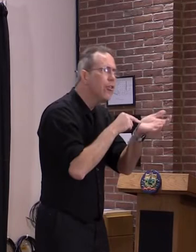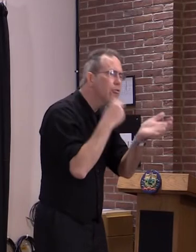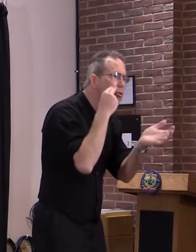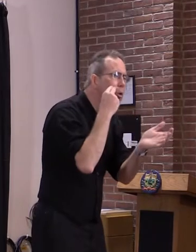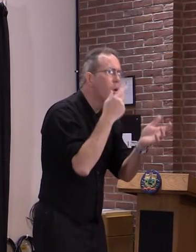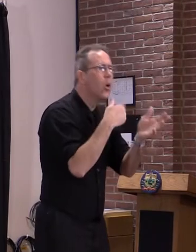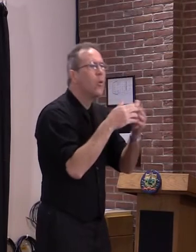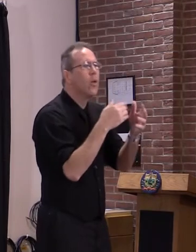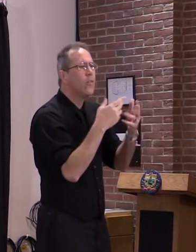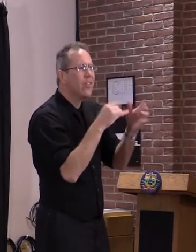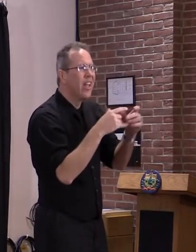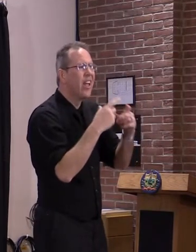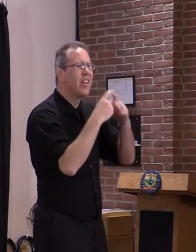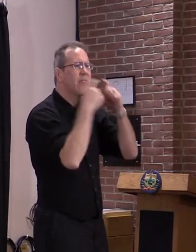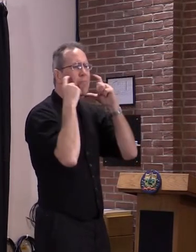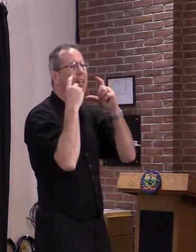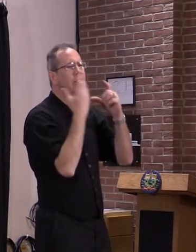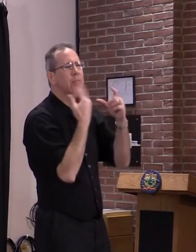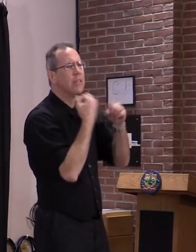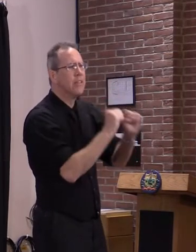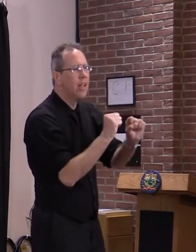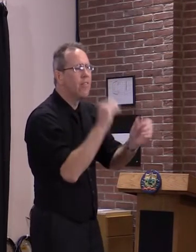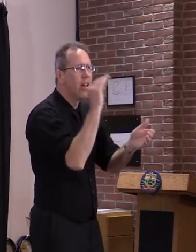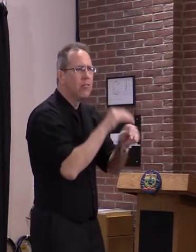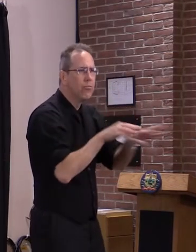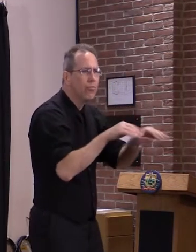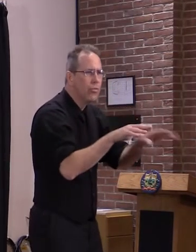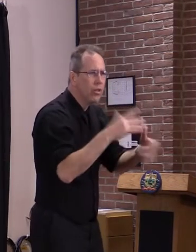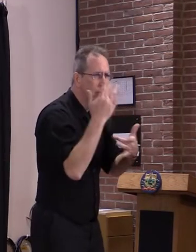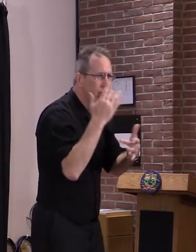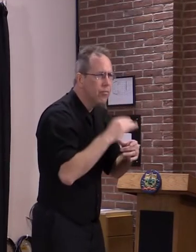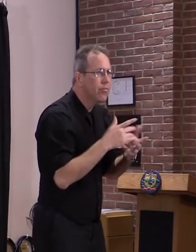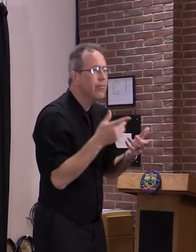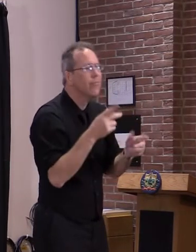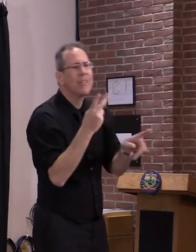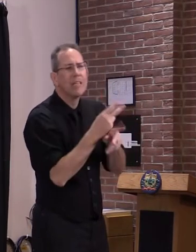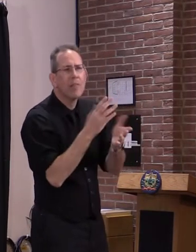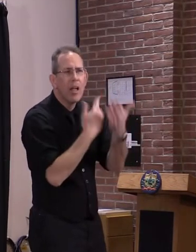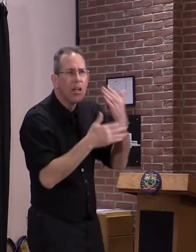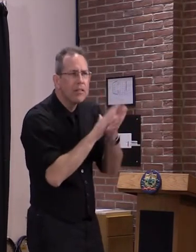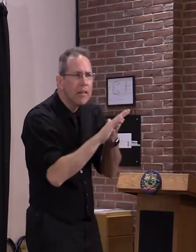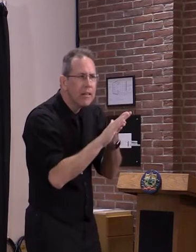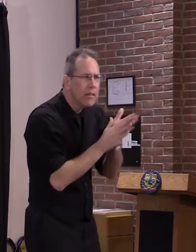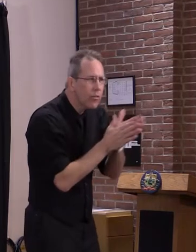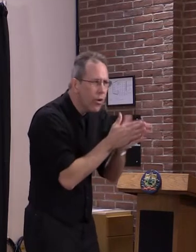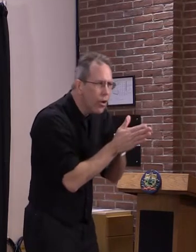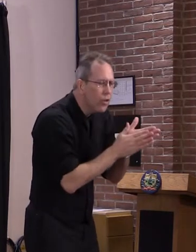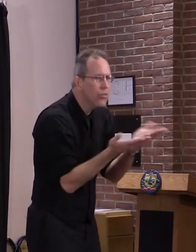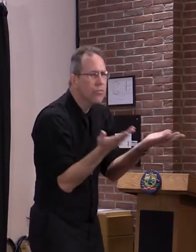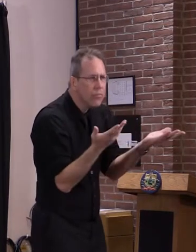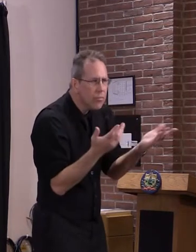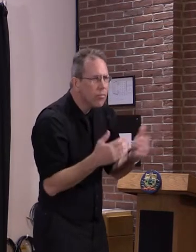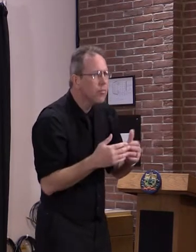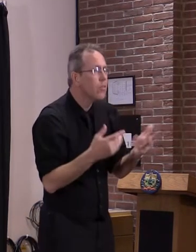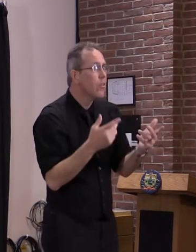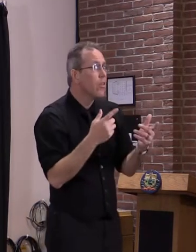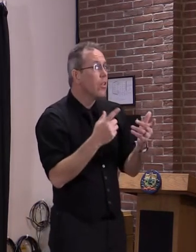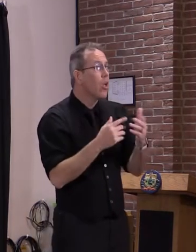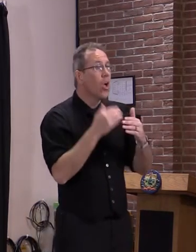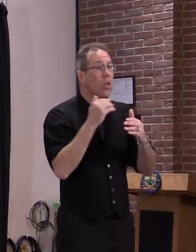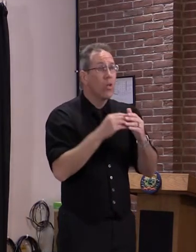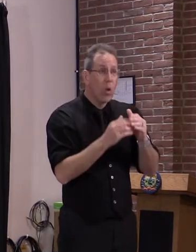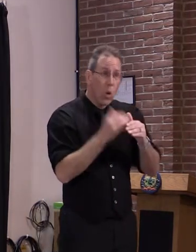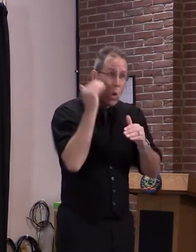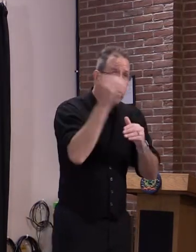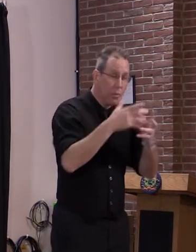good infection control practices, of course, but not being so overly restrictive that we adversely impact the mental health of